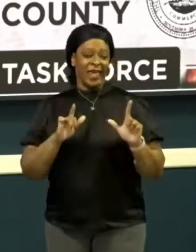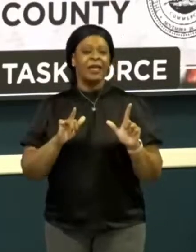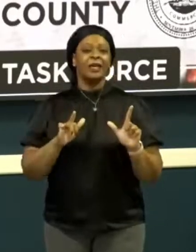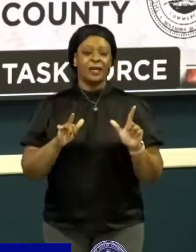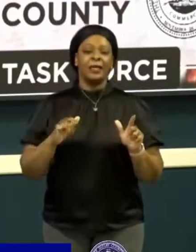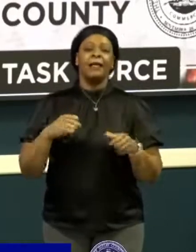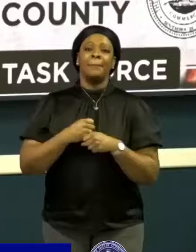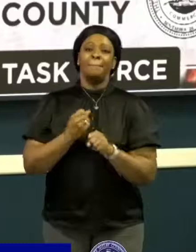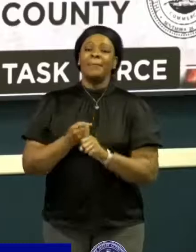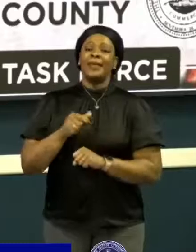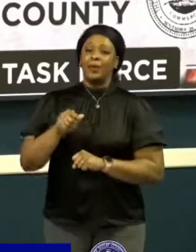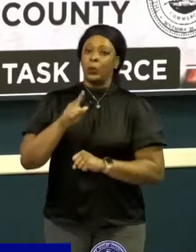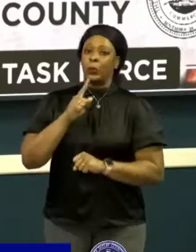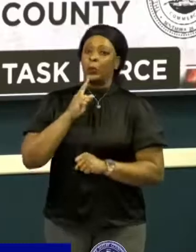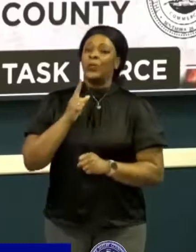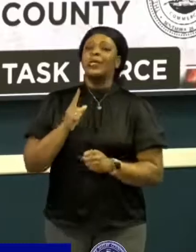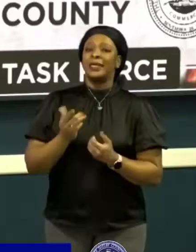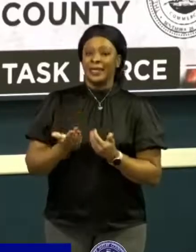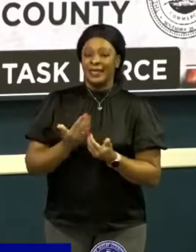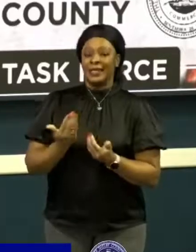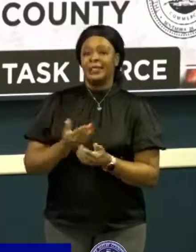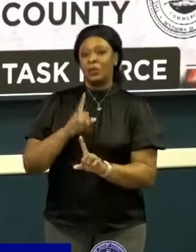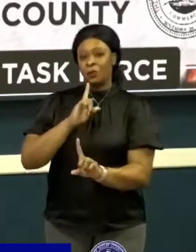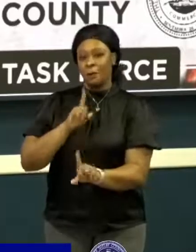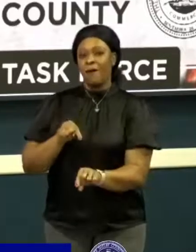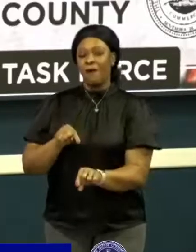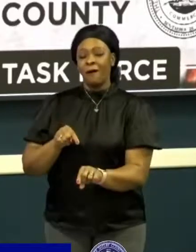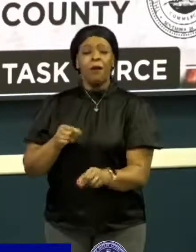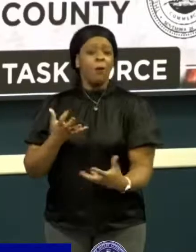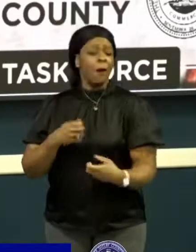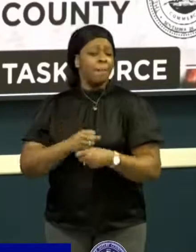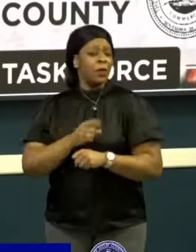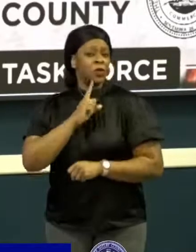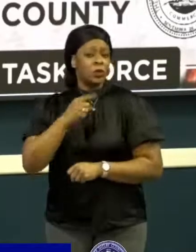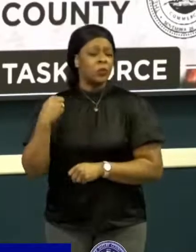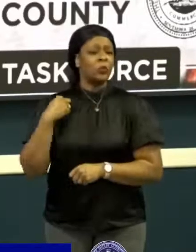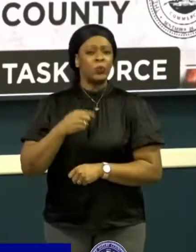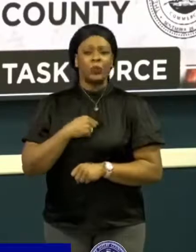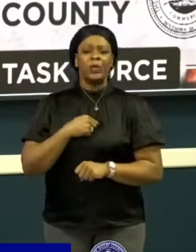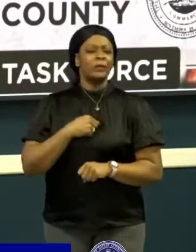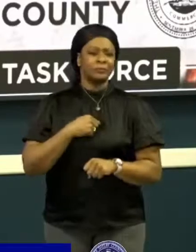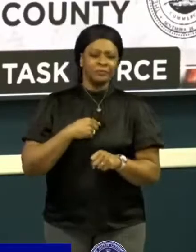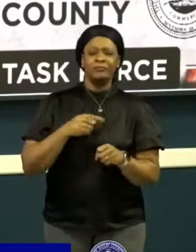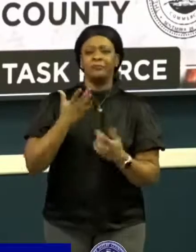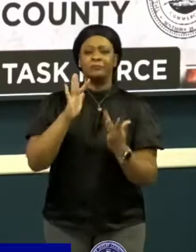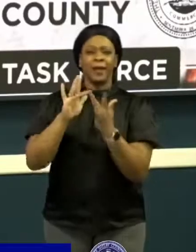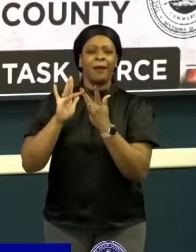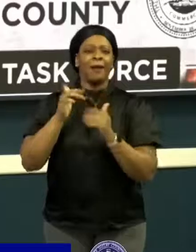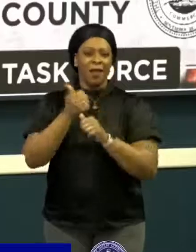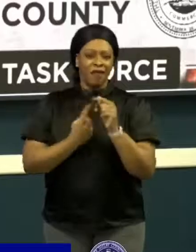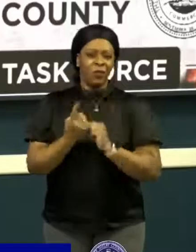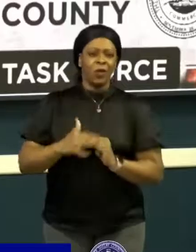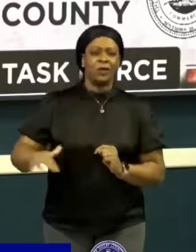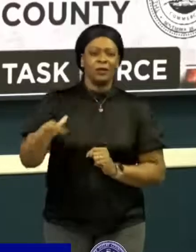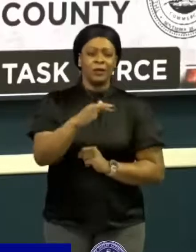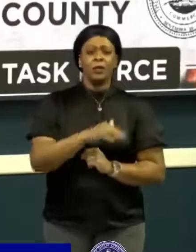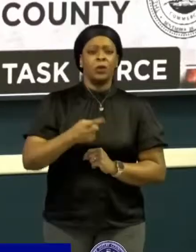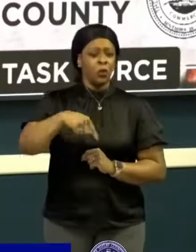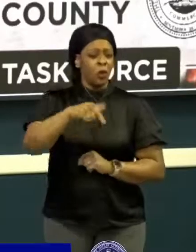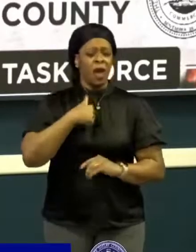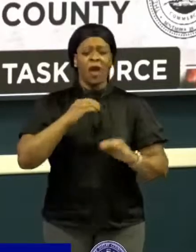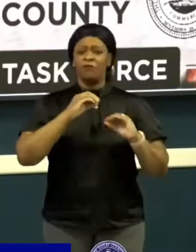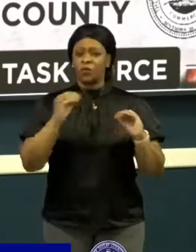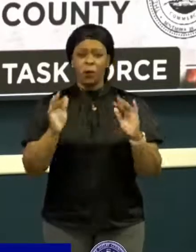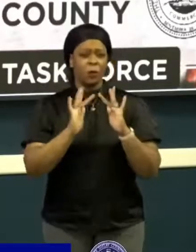will make that even more so. But we want to make sure that we're covering everybody. So for those who do not